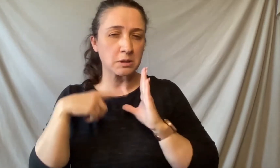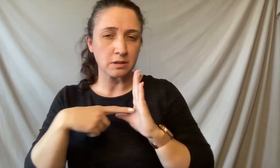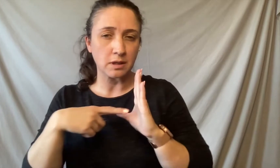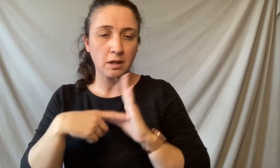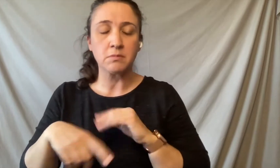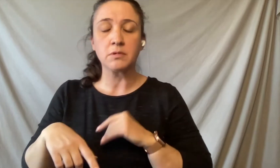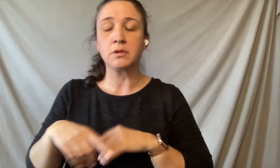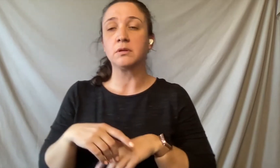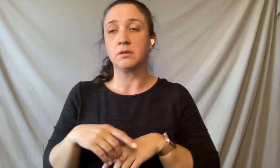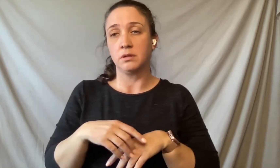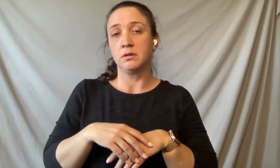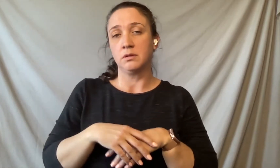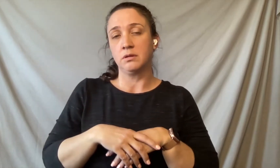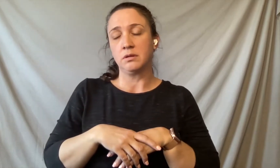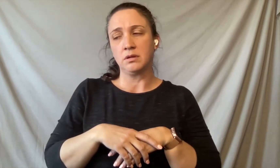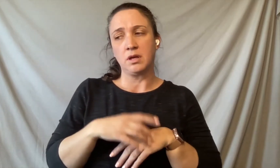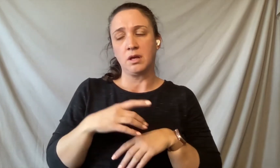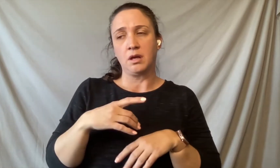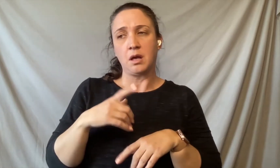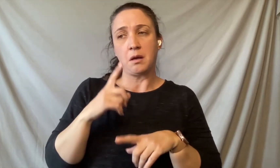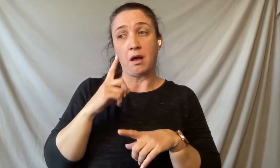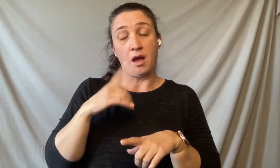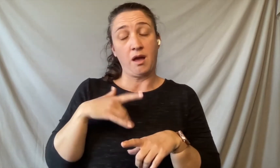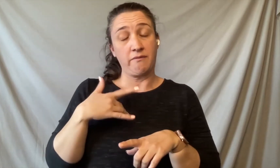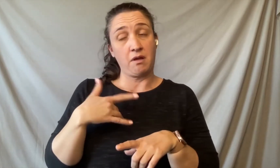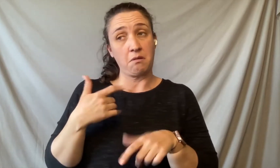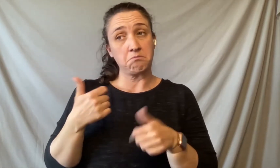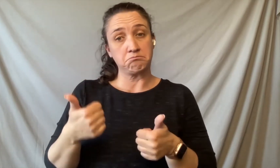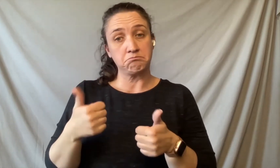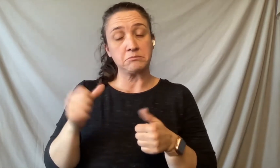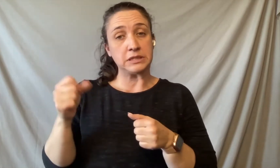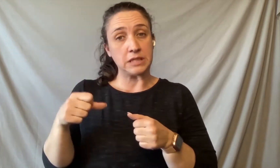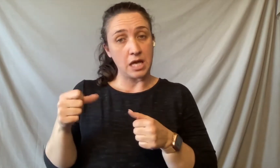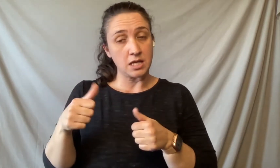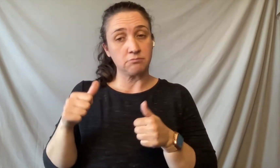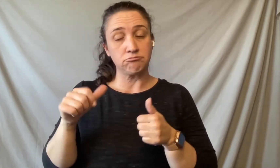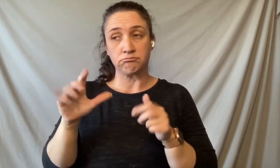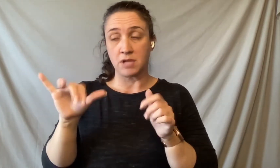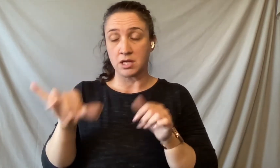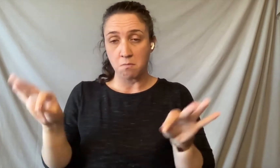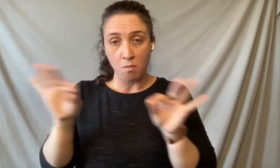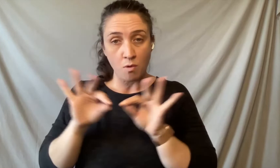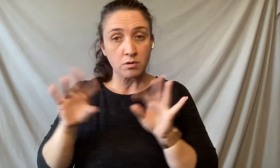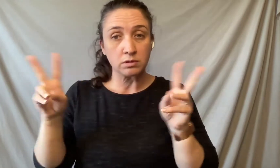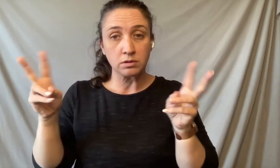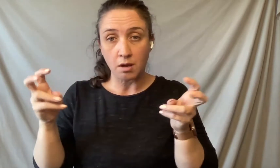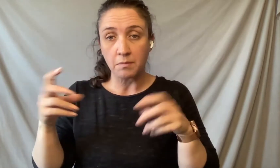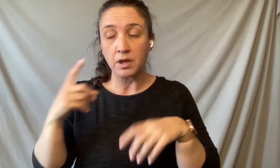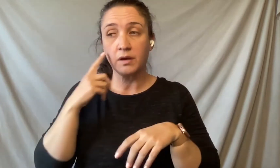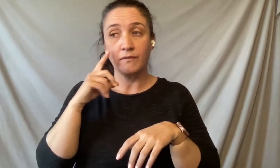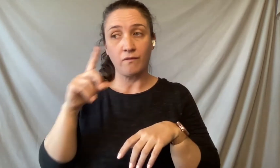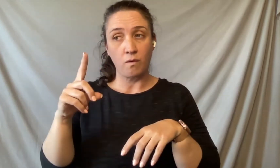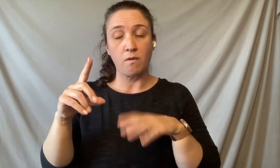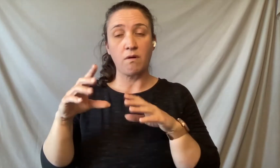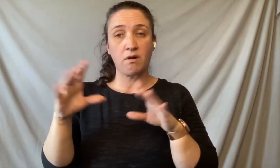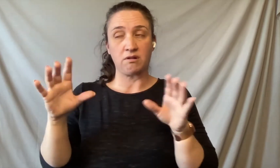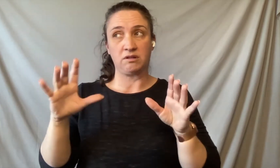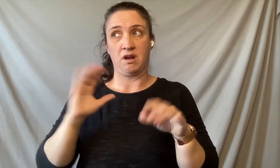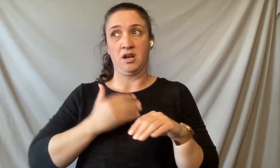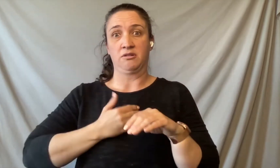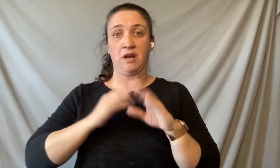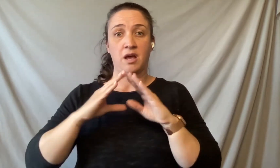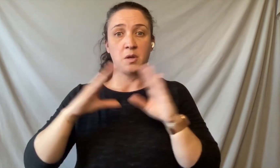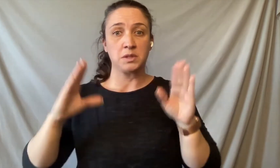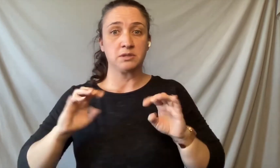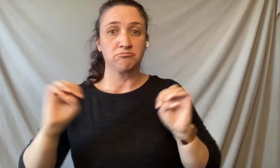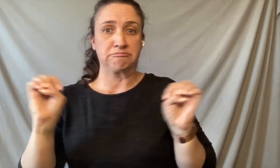that while that's obviously an important topic for the housing crisis that we're experiencing,